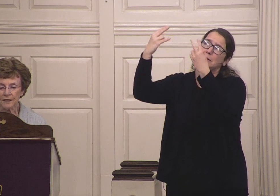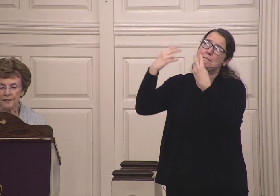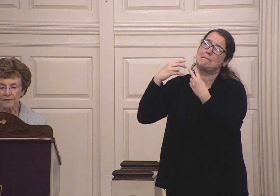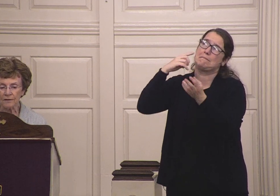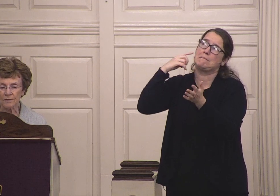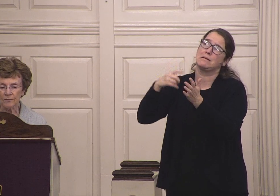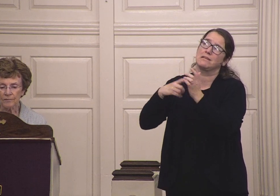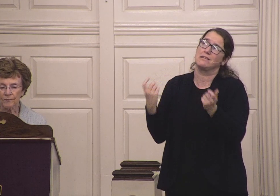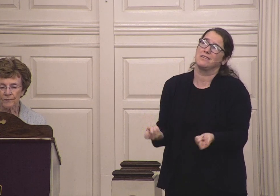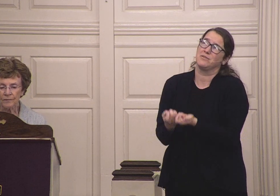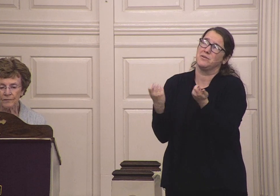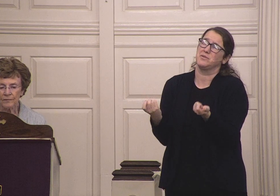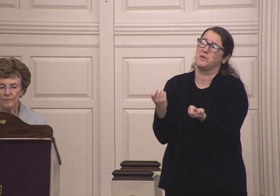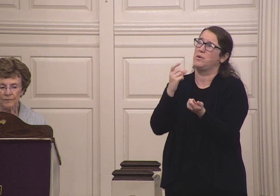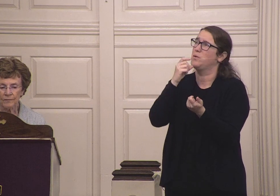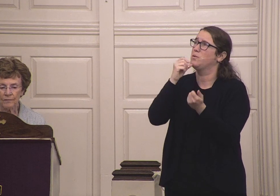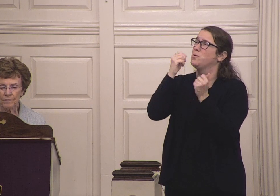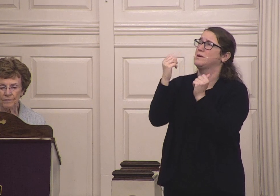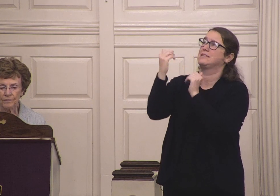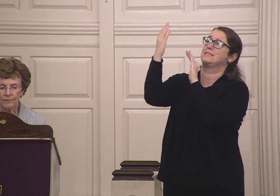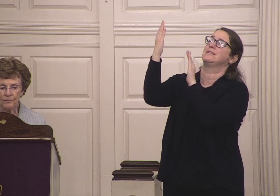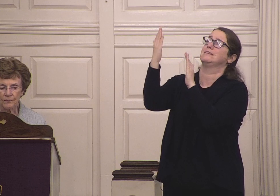can stand?